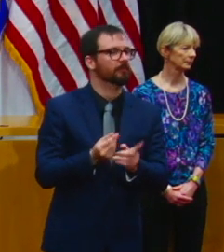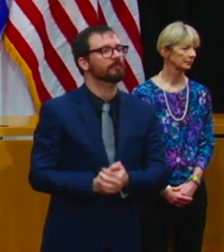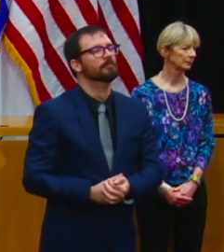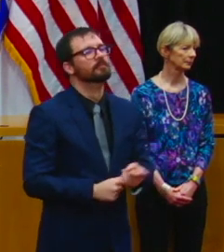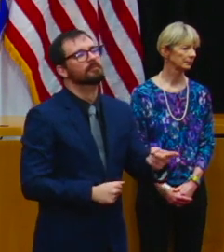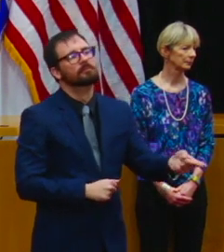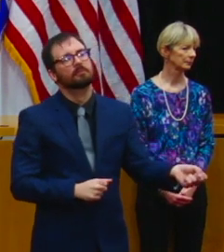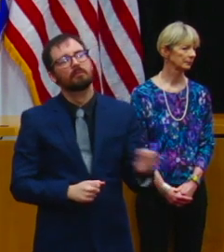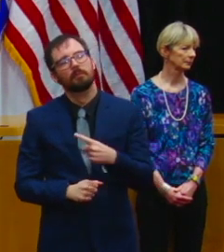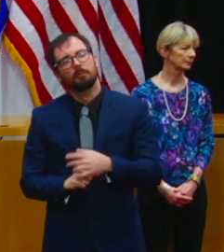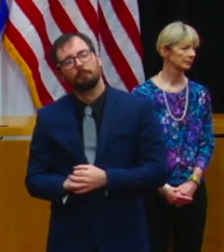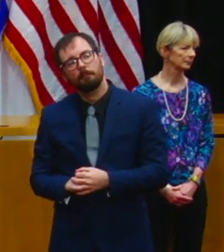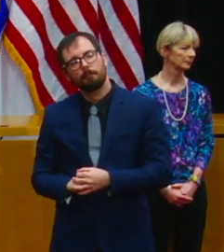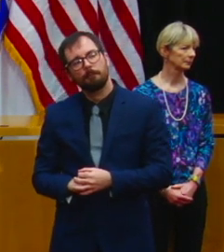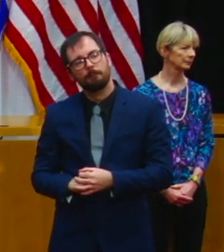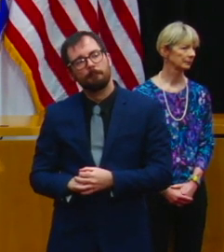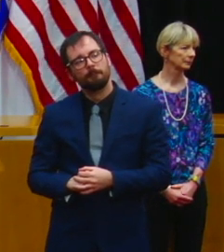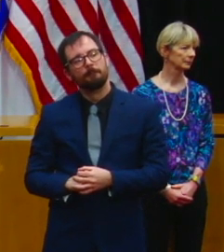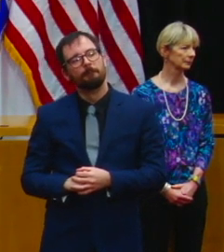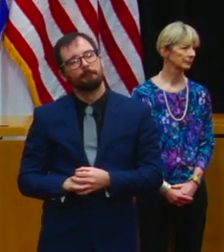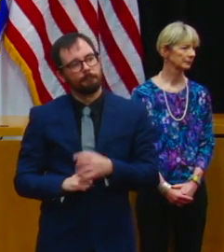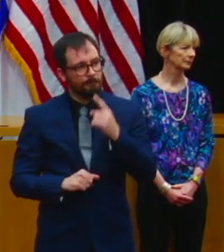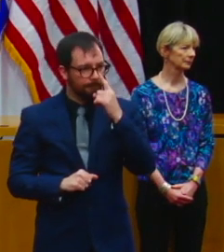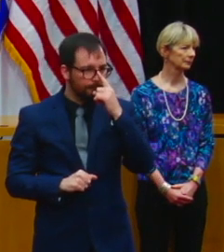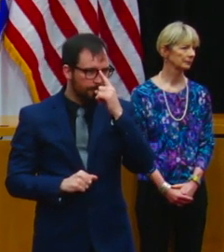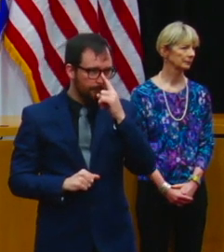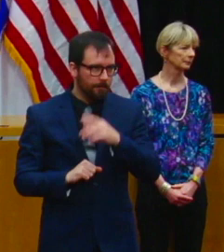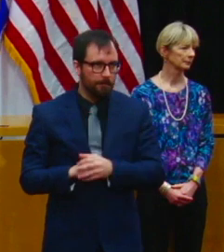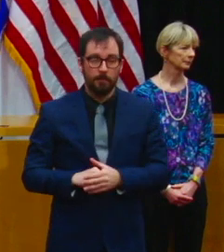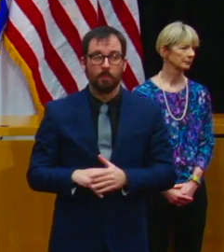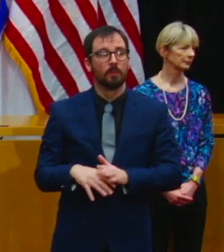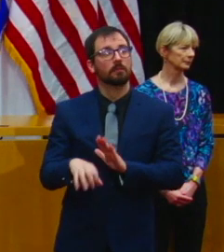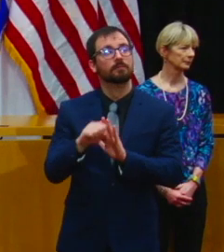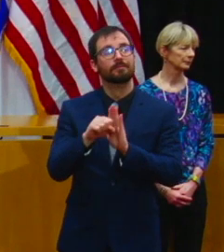environmental laws, adopted to protect the environment during this crisis? The EPA